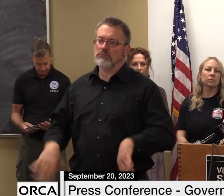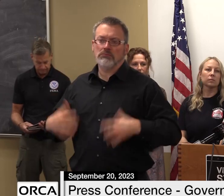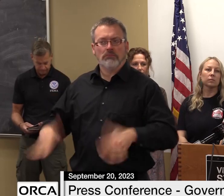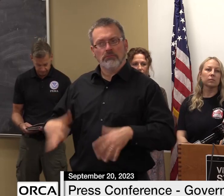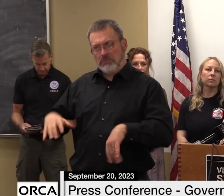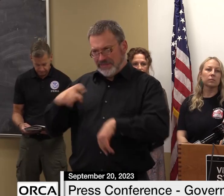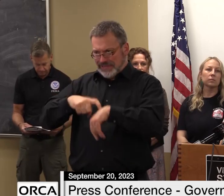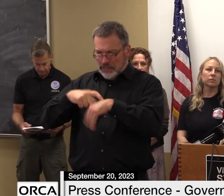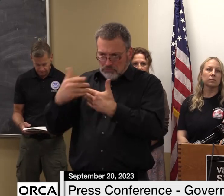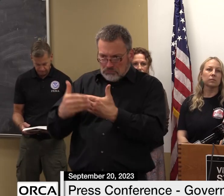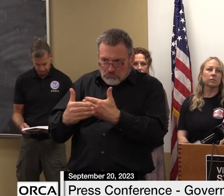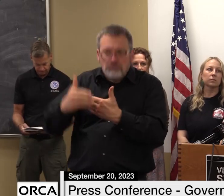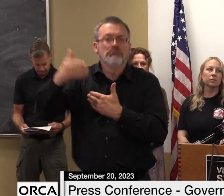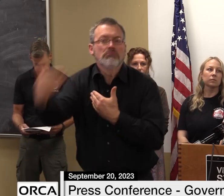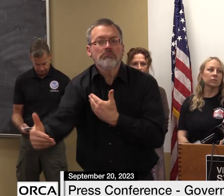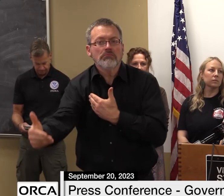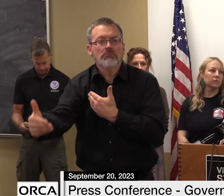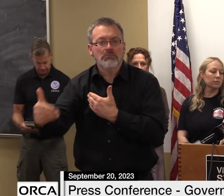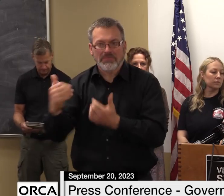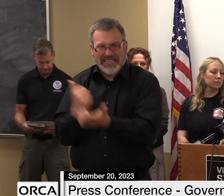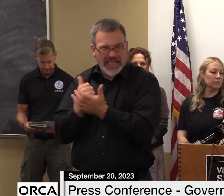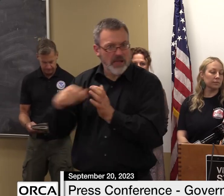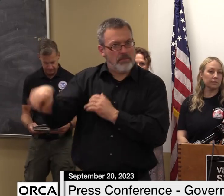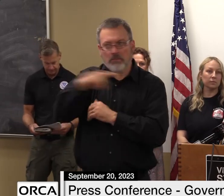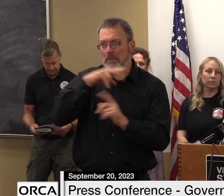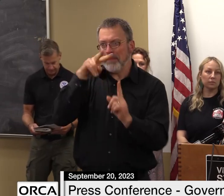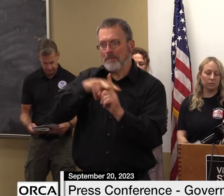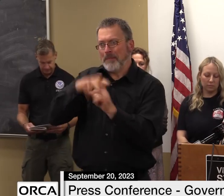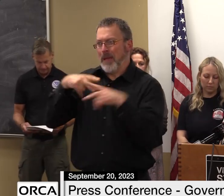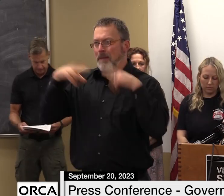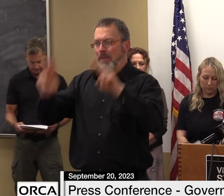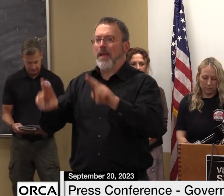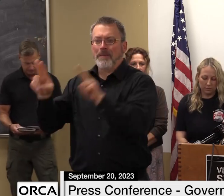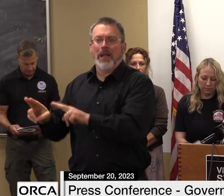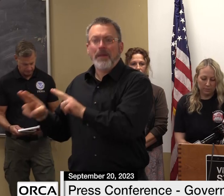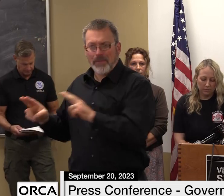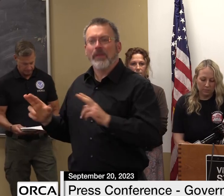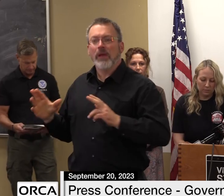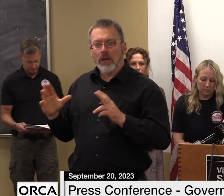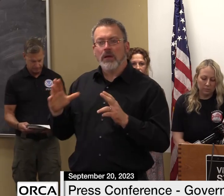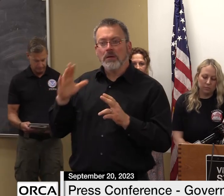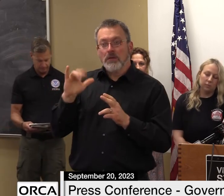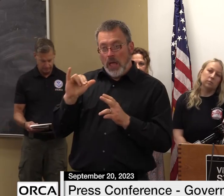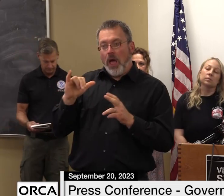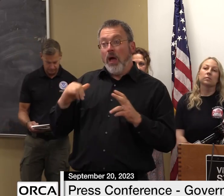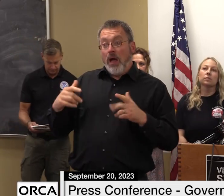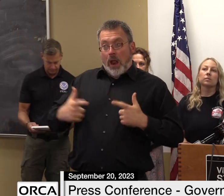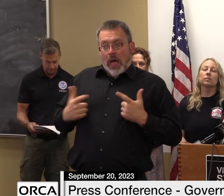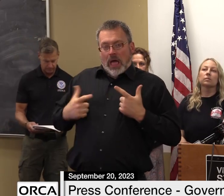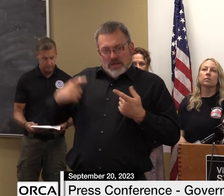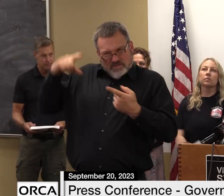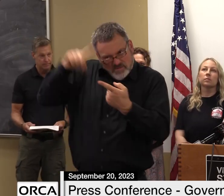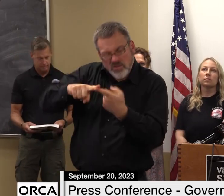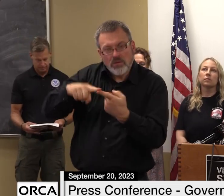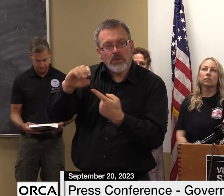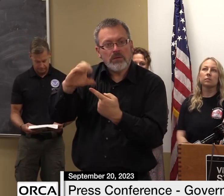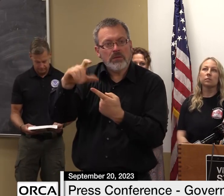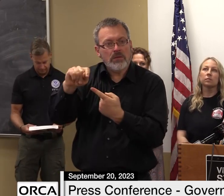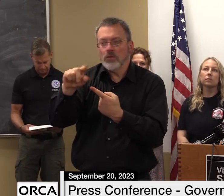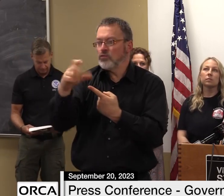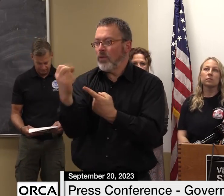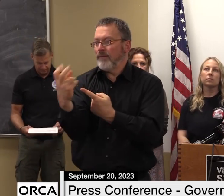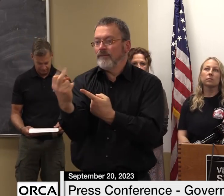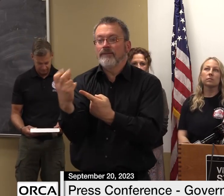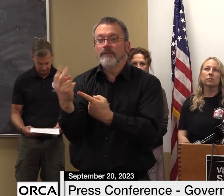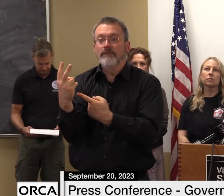getting applications for individual assistance. That is going through October 12th. And as a Vermonter that grew up in the